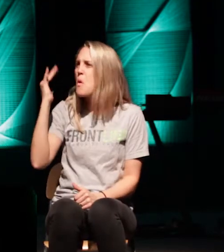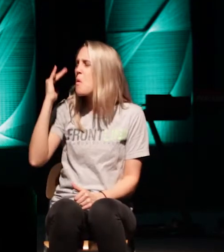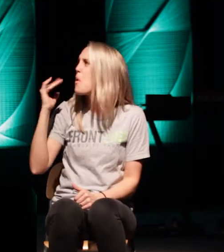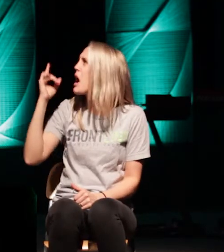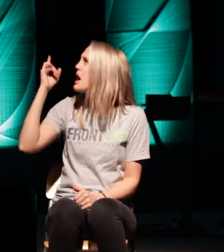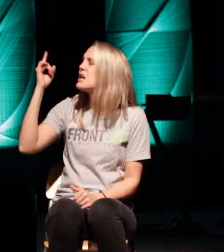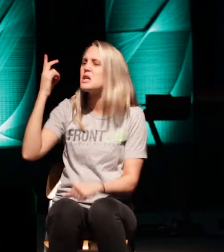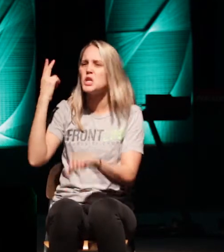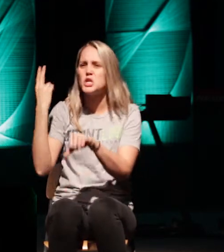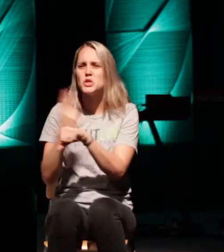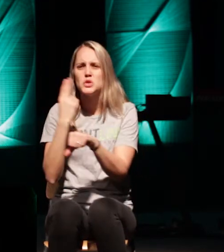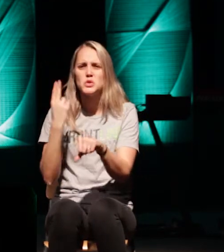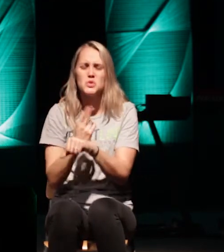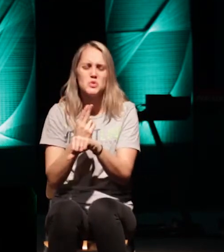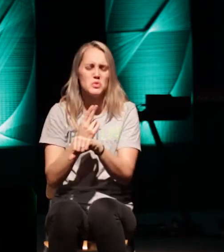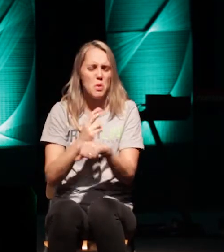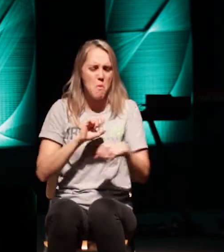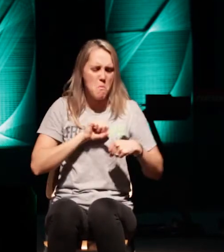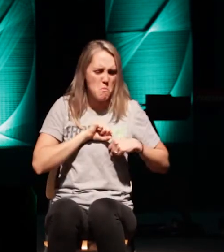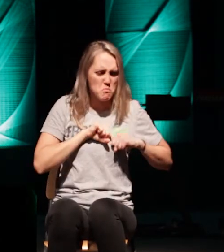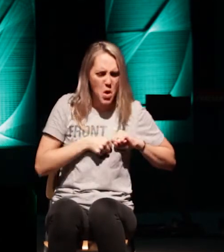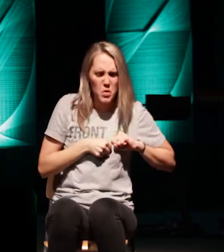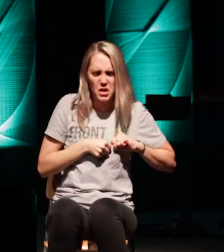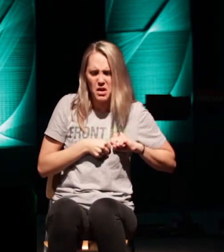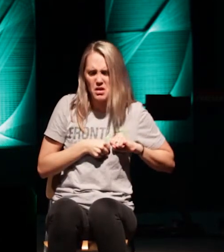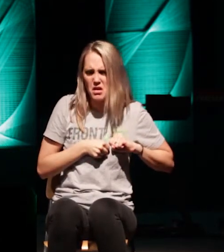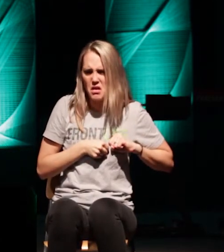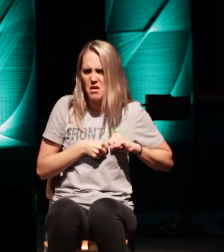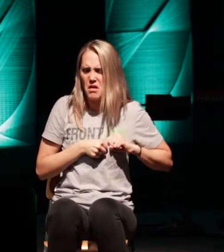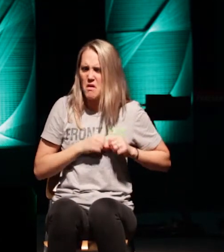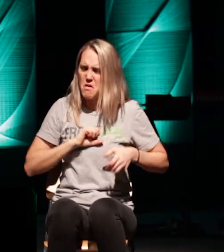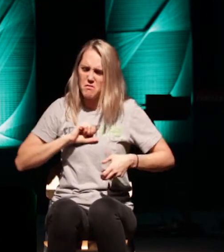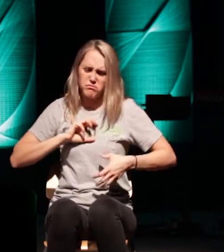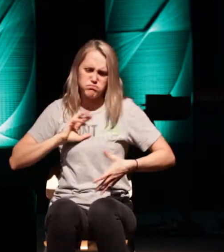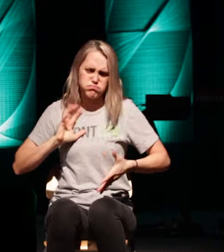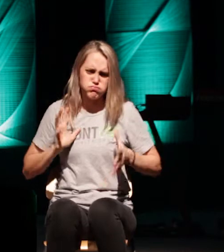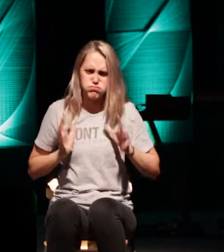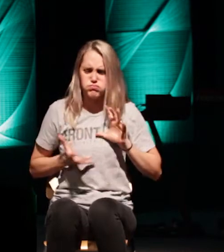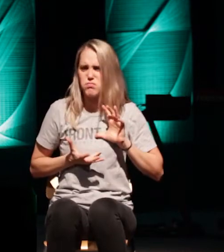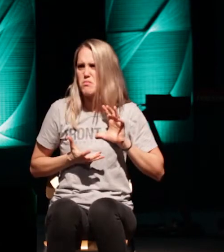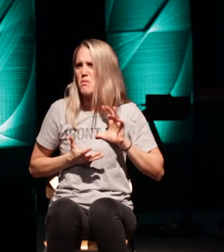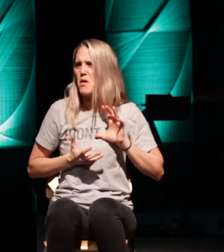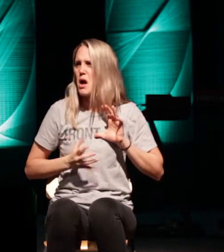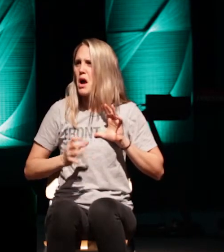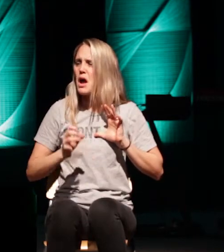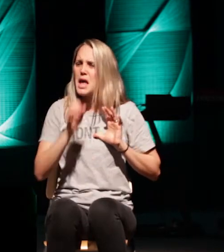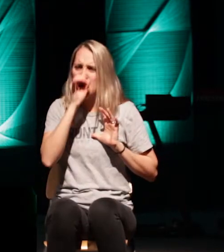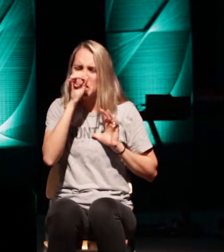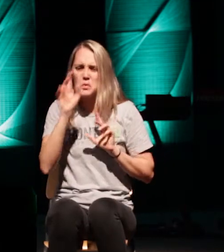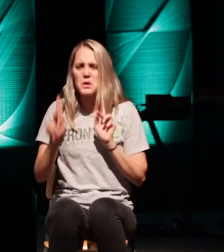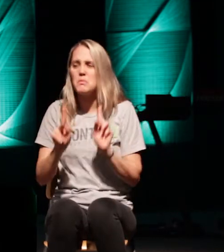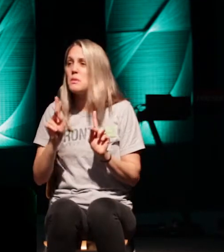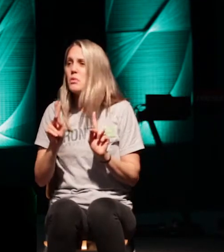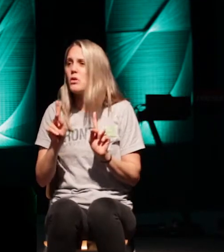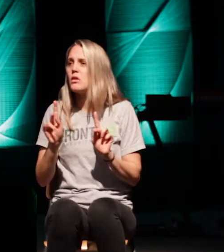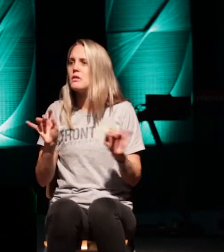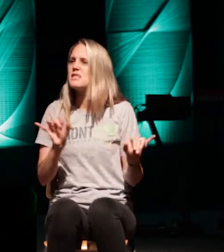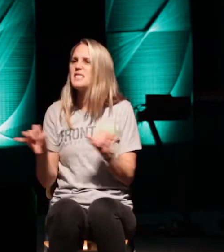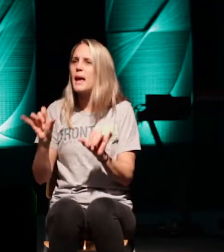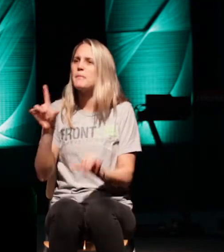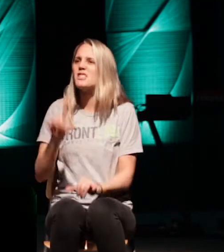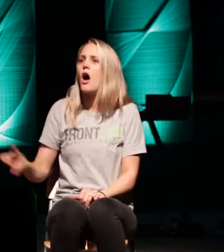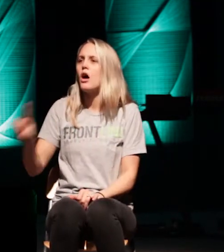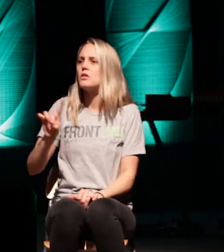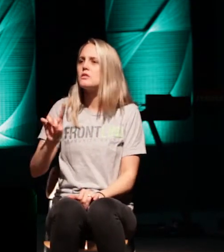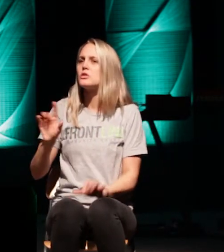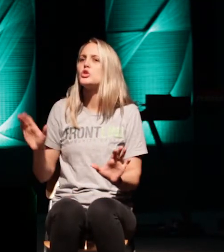up and ignorant and selfish people like us to accomplish that mission. You see, Jonah